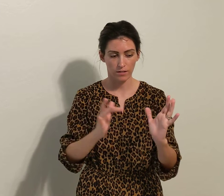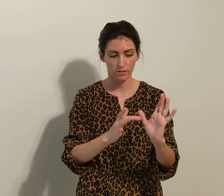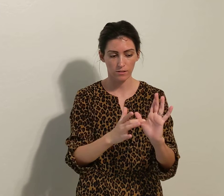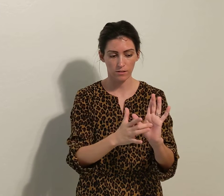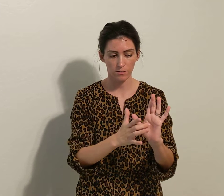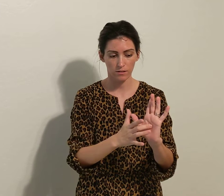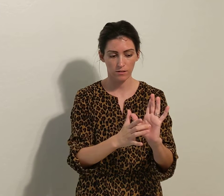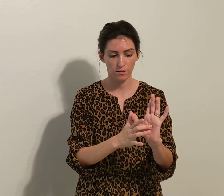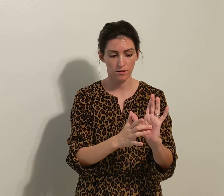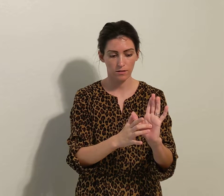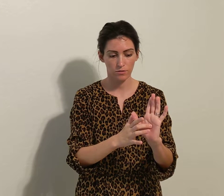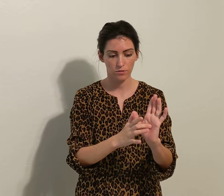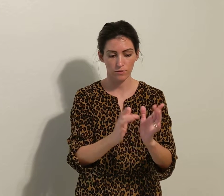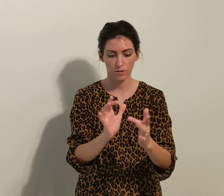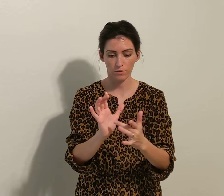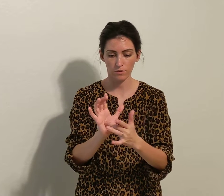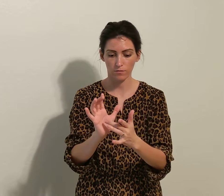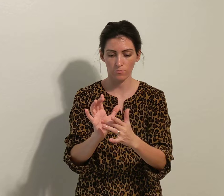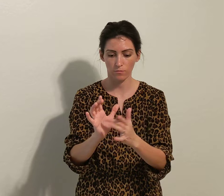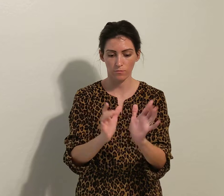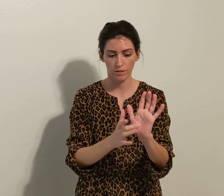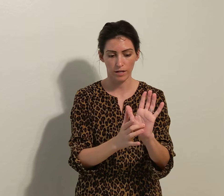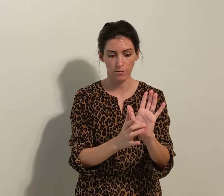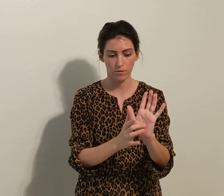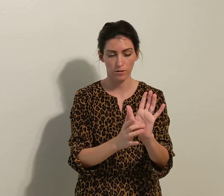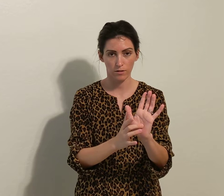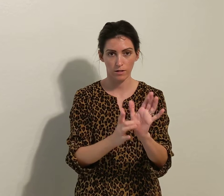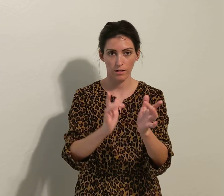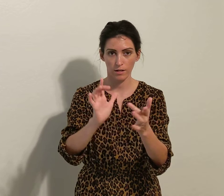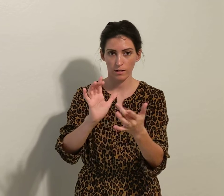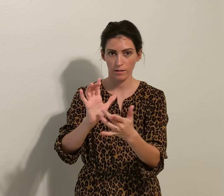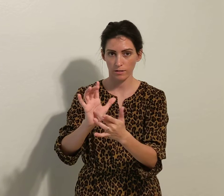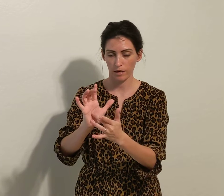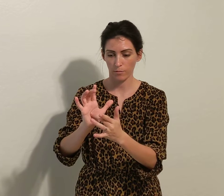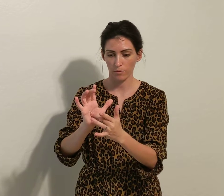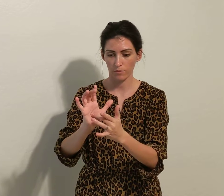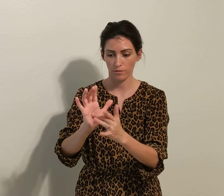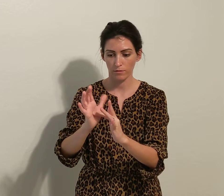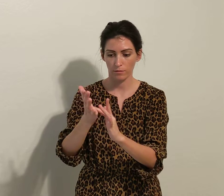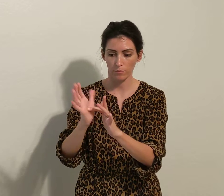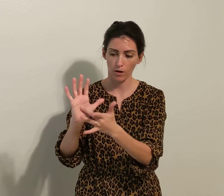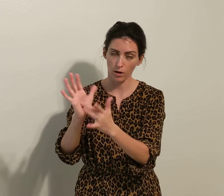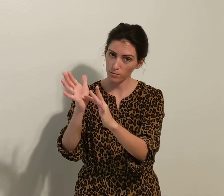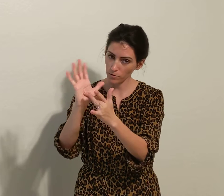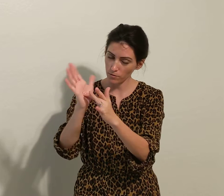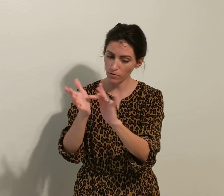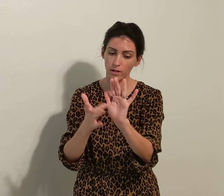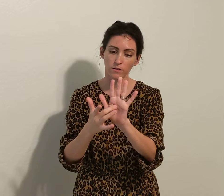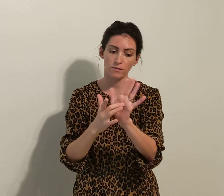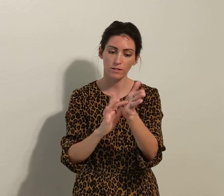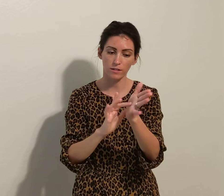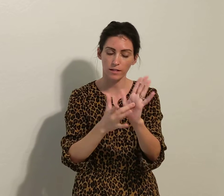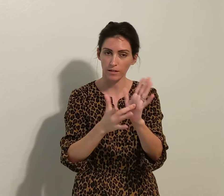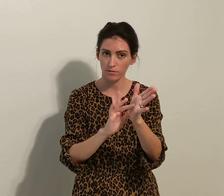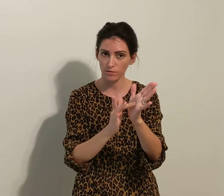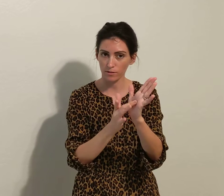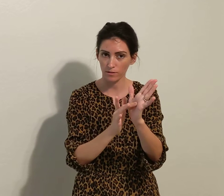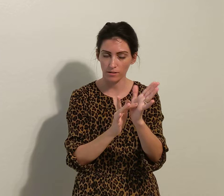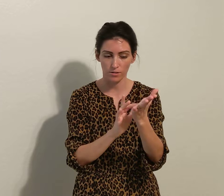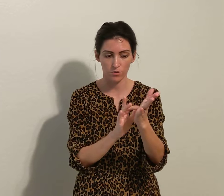hands, two fingers, tap, tap. The palms of your hands, like the nails that they drove